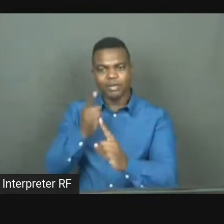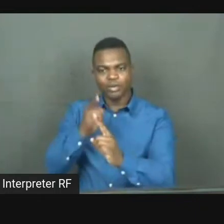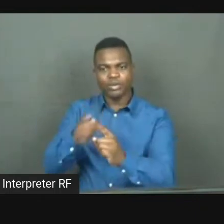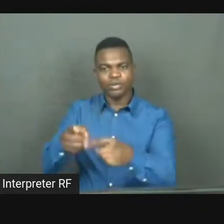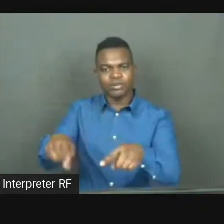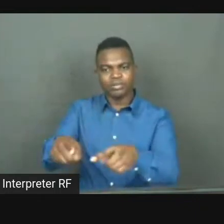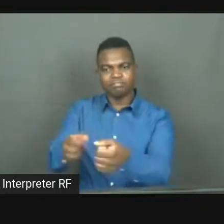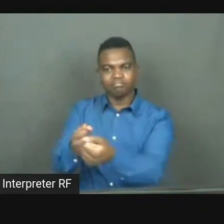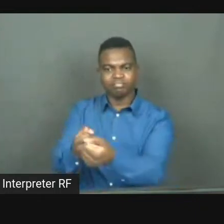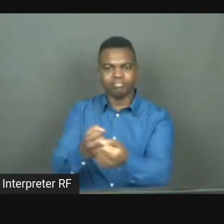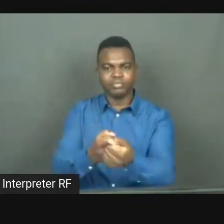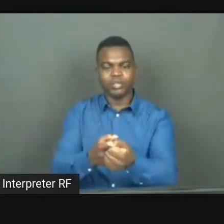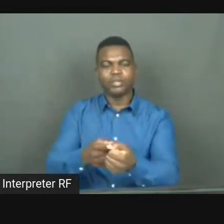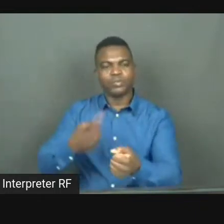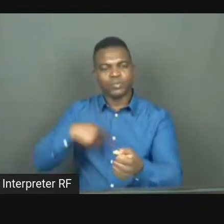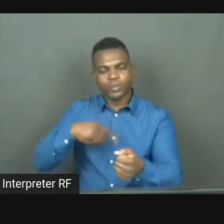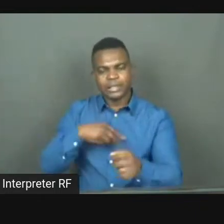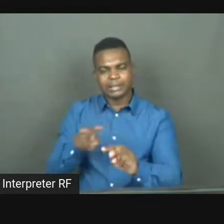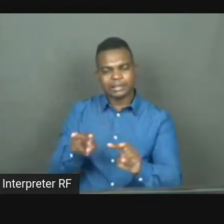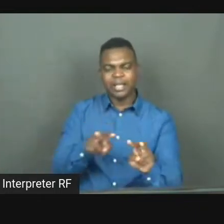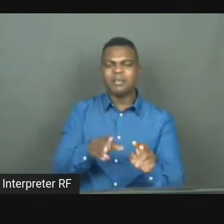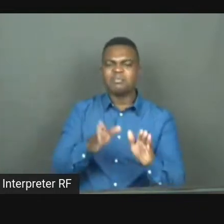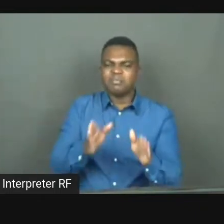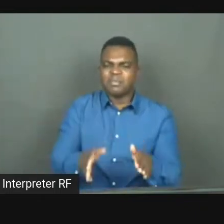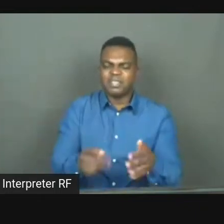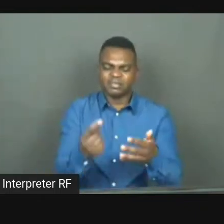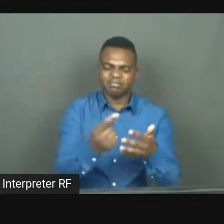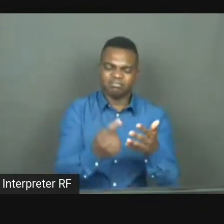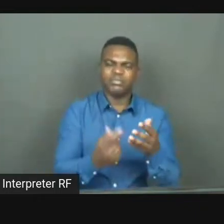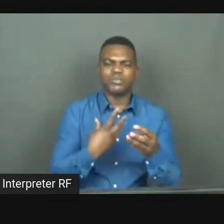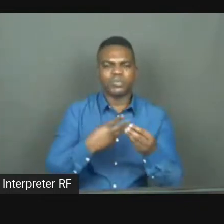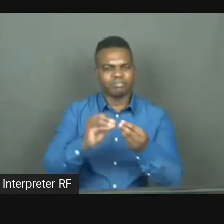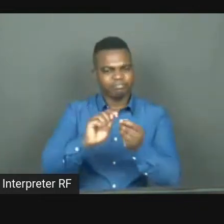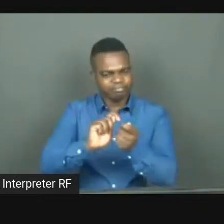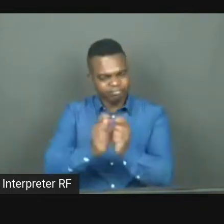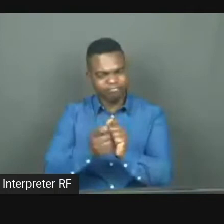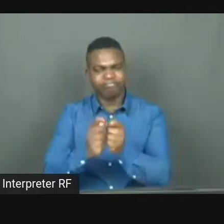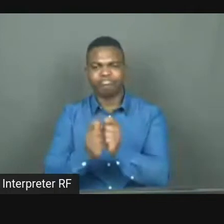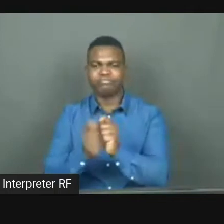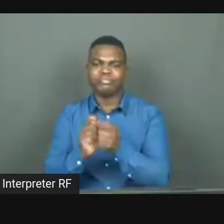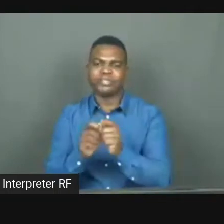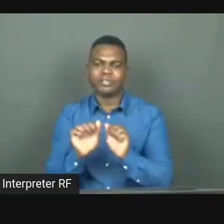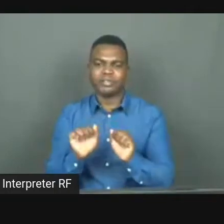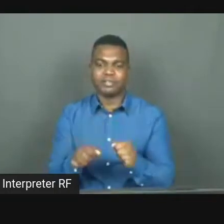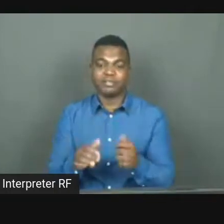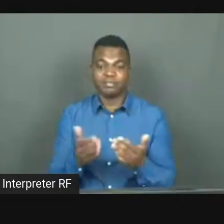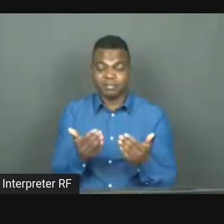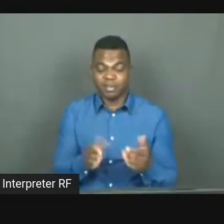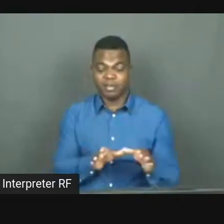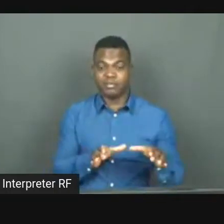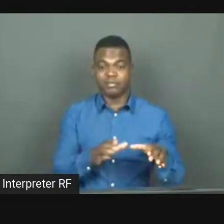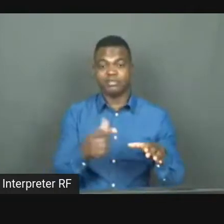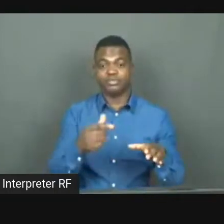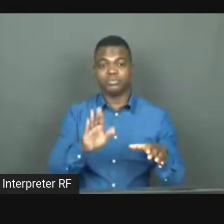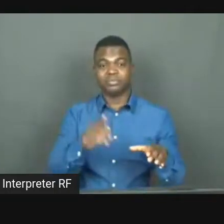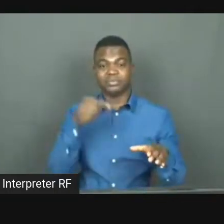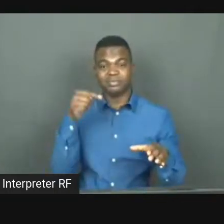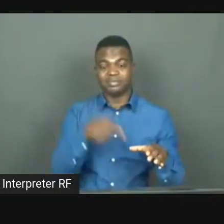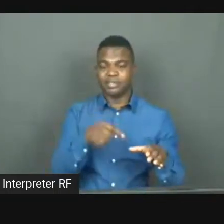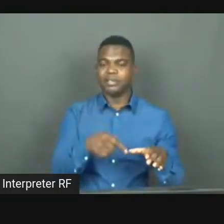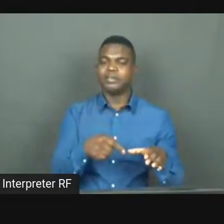to more donors and more humanitarian actors, multi-year and flexible,